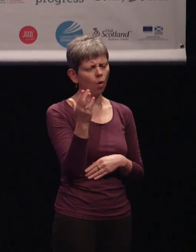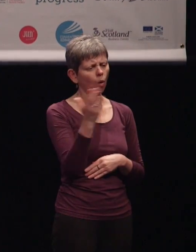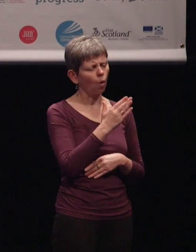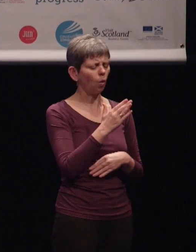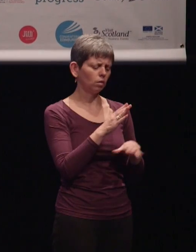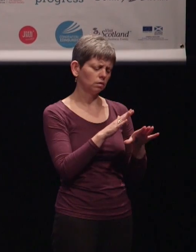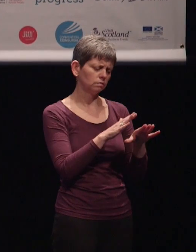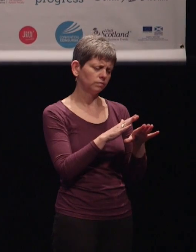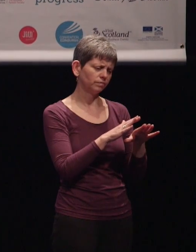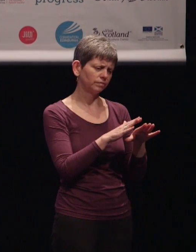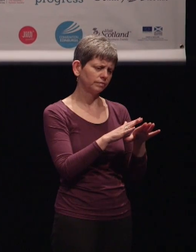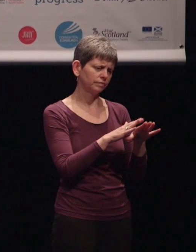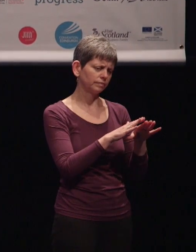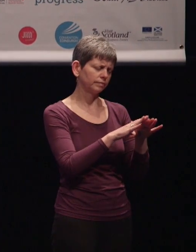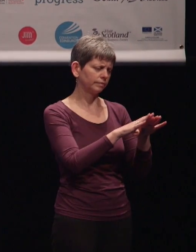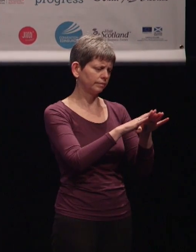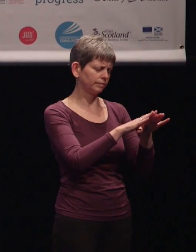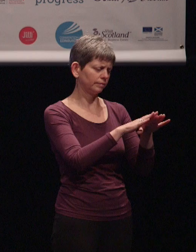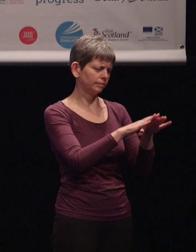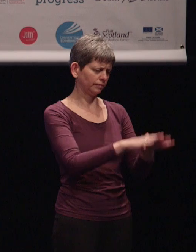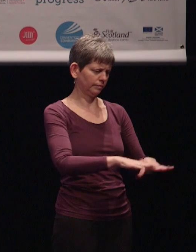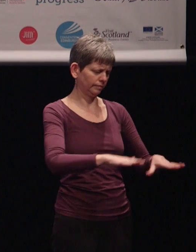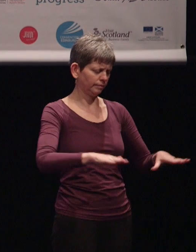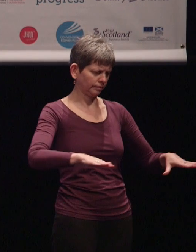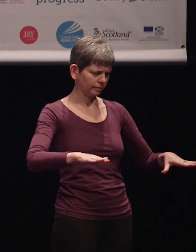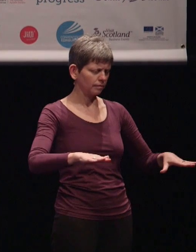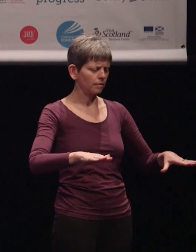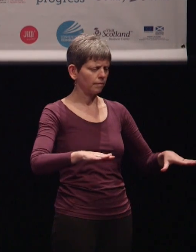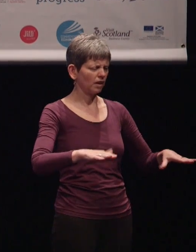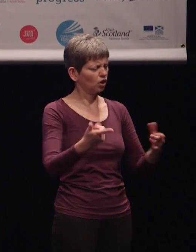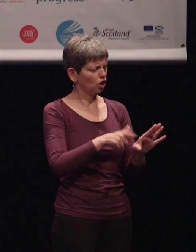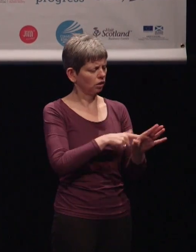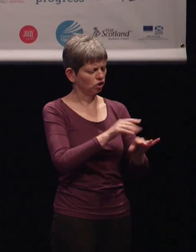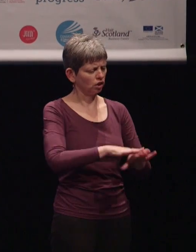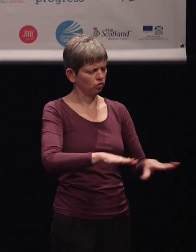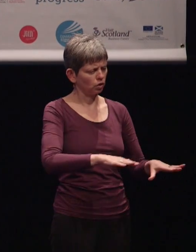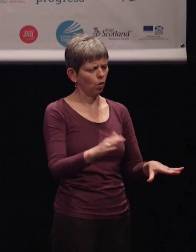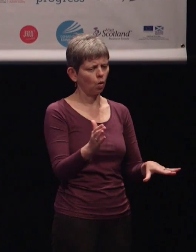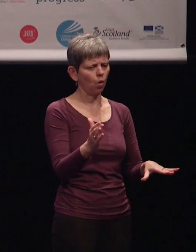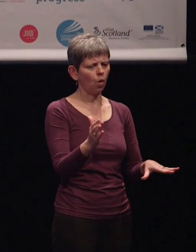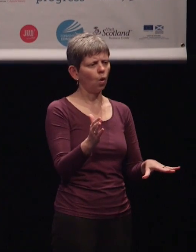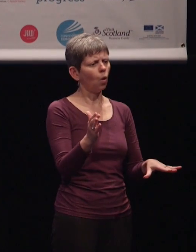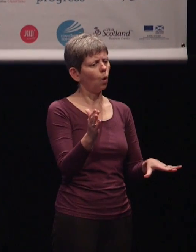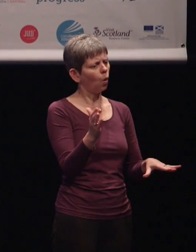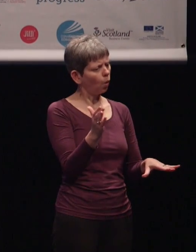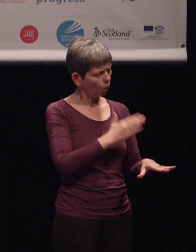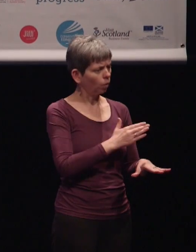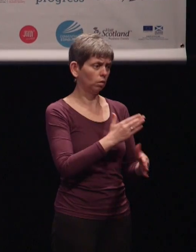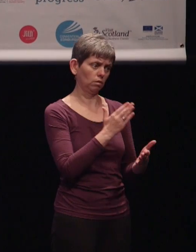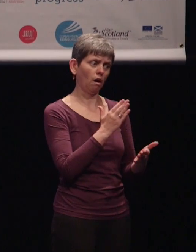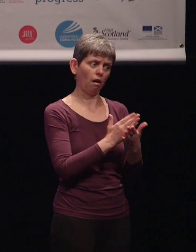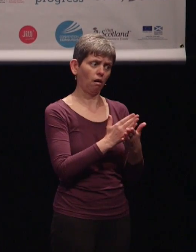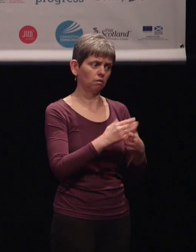all, let's say, standard developed small children are walking challenging behaviors, right?